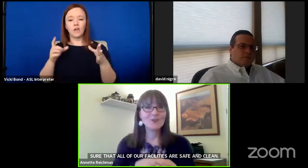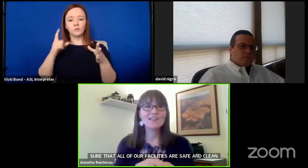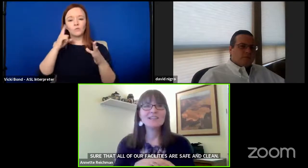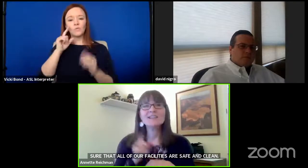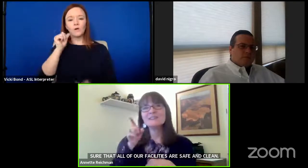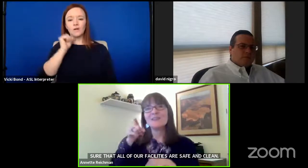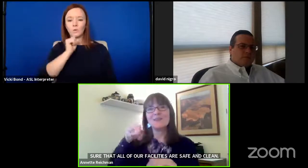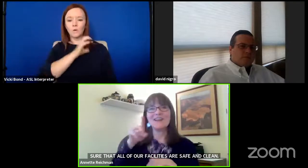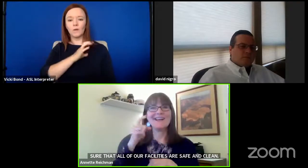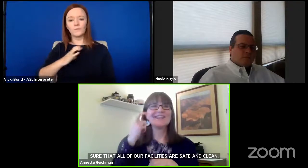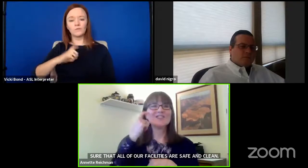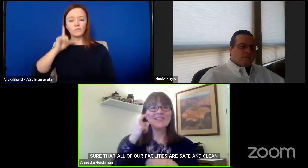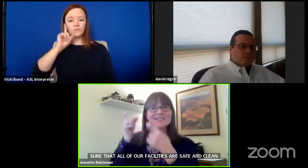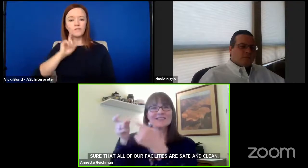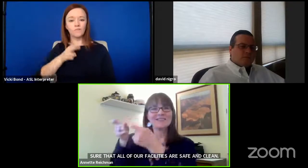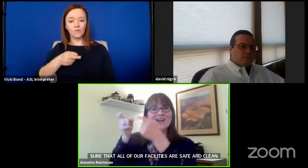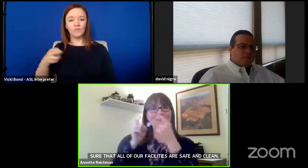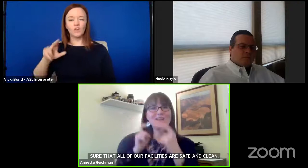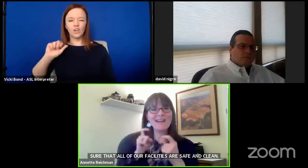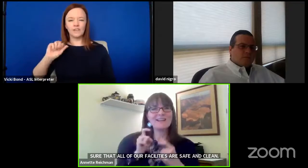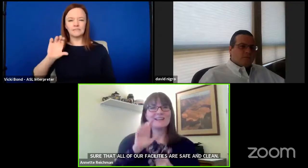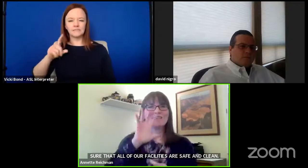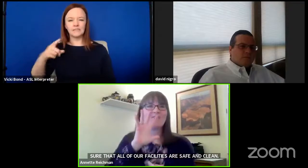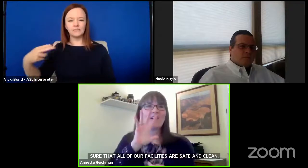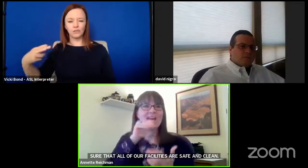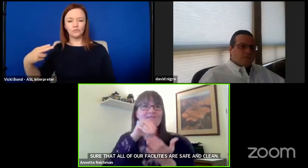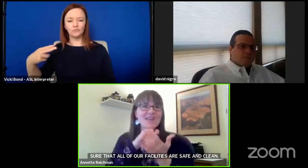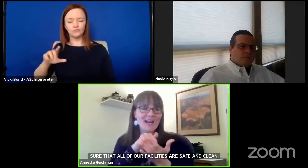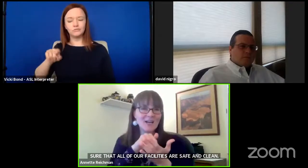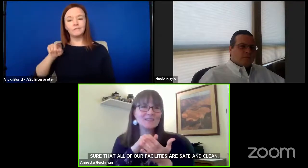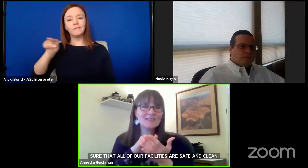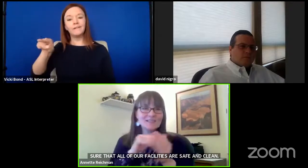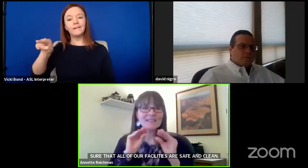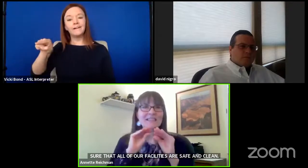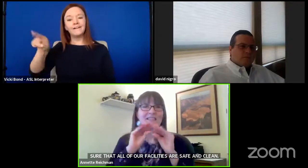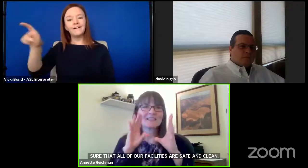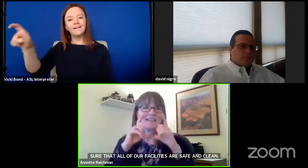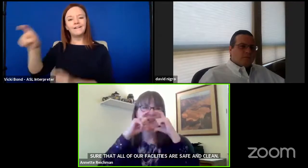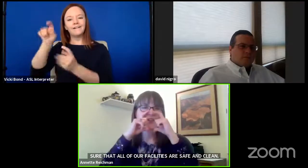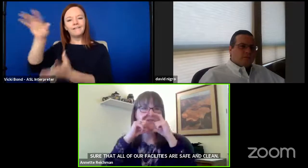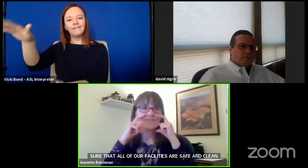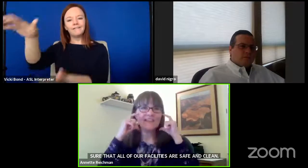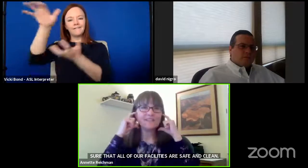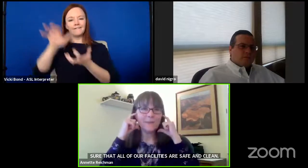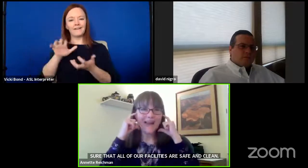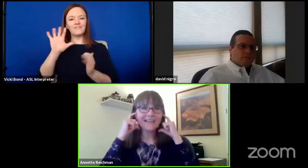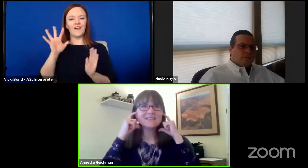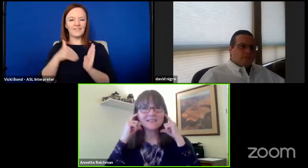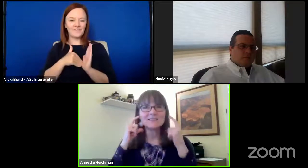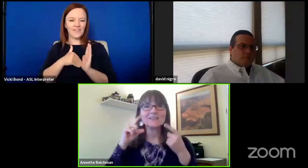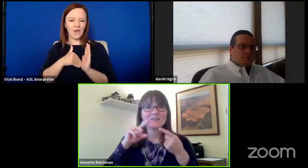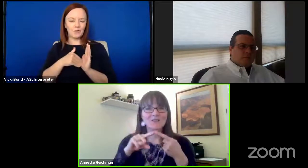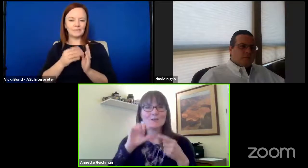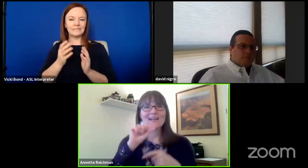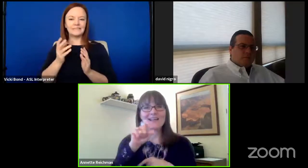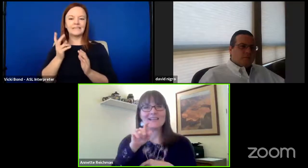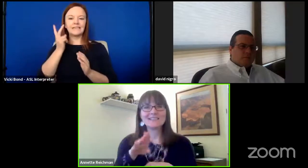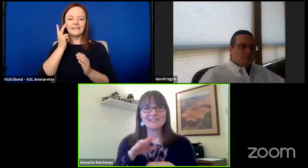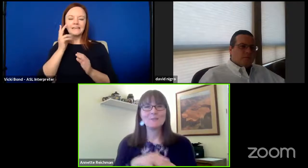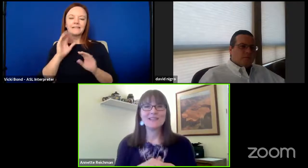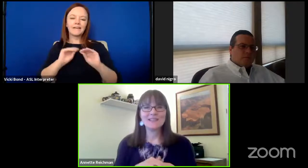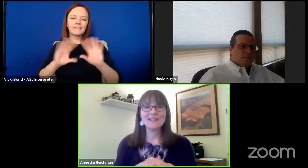Hard of Hearing. They just donated 5,000 clear face mask